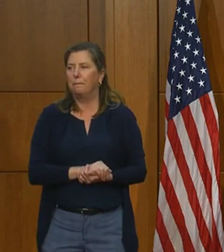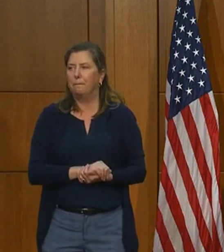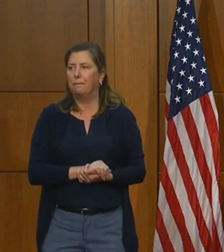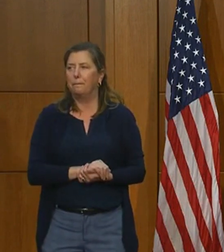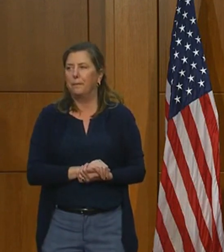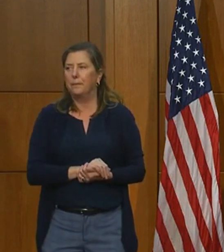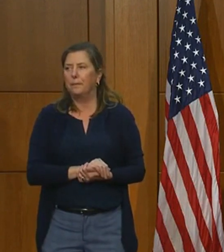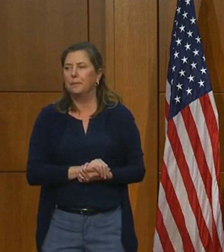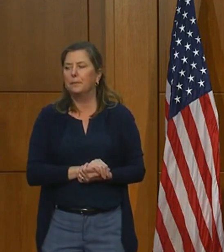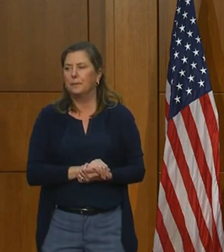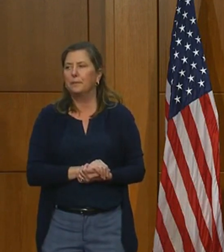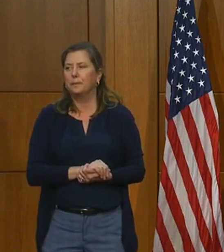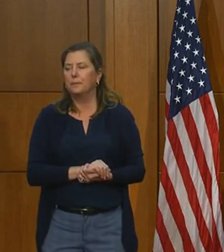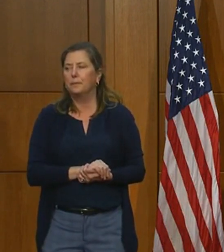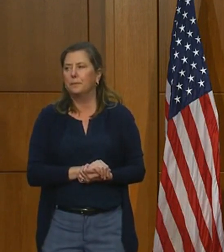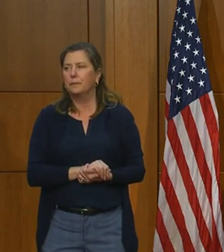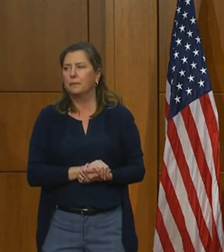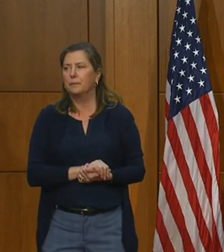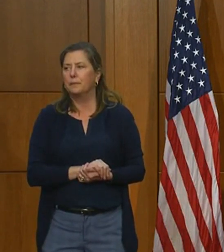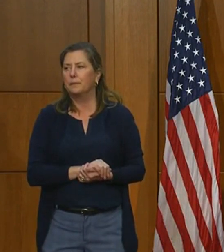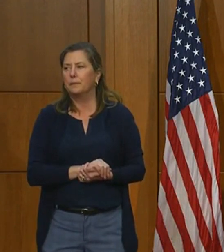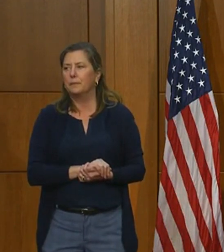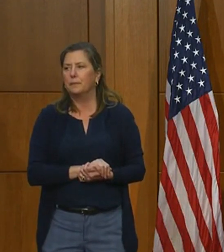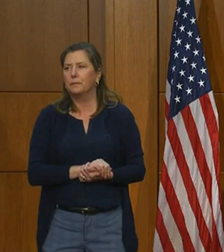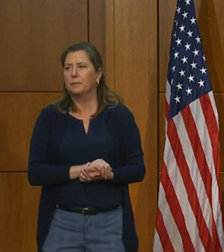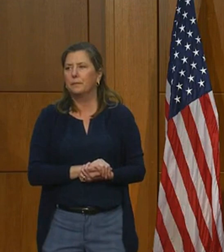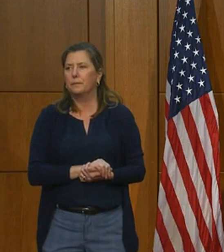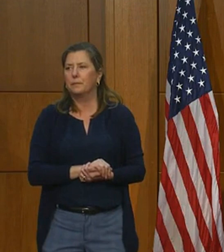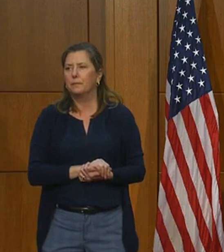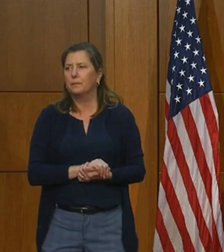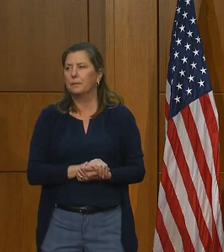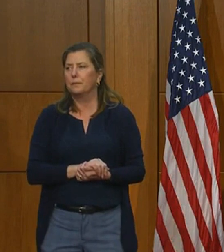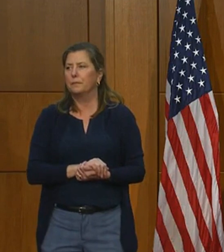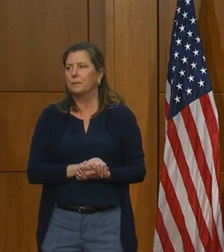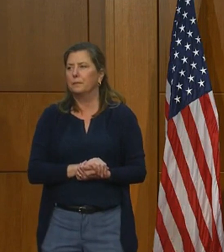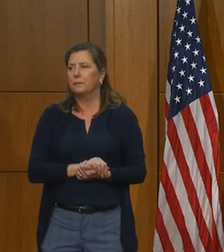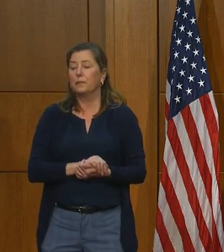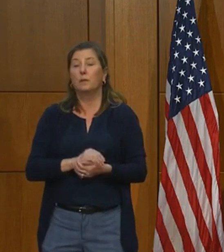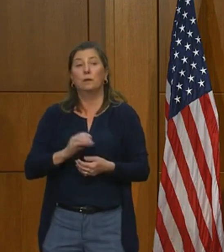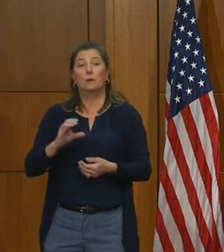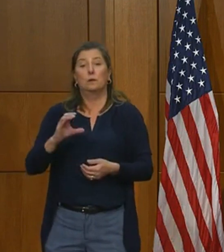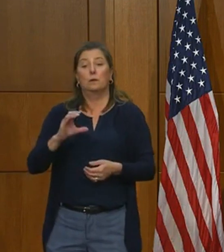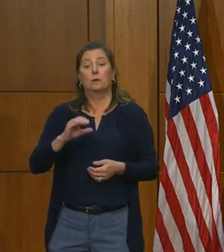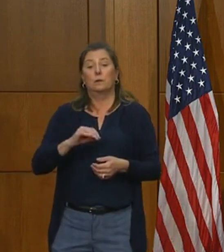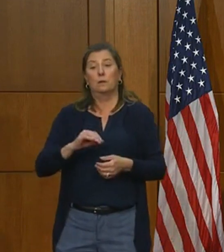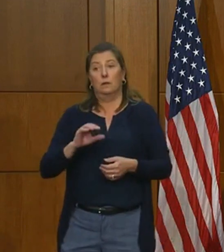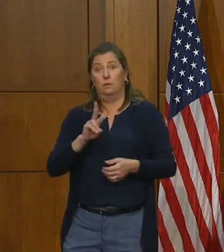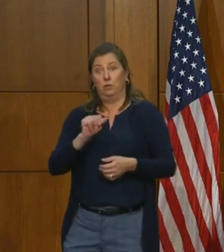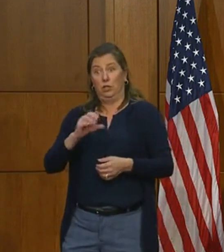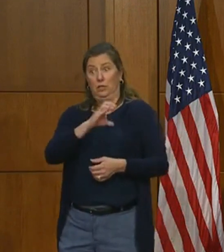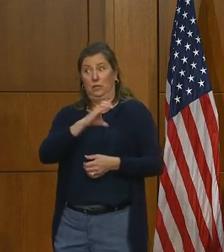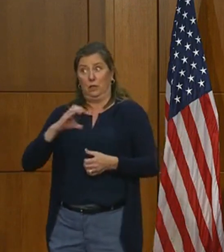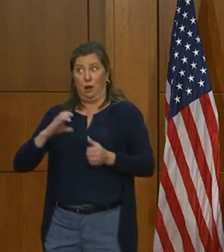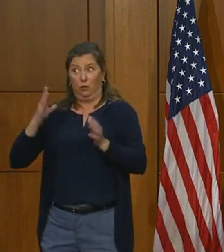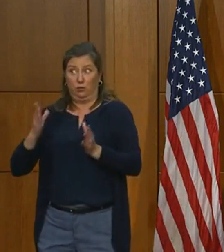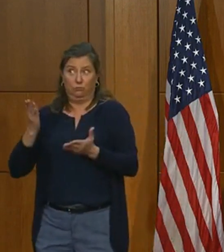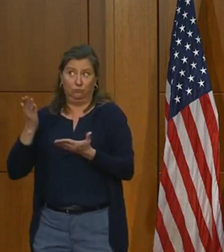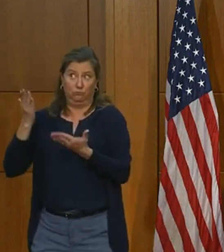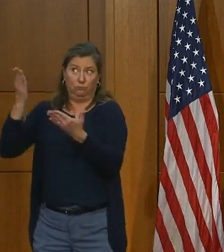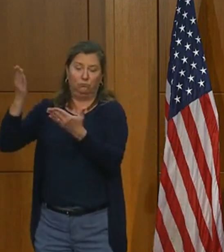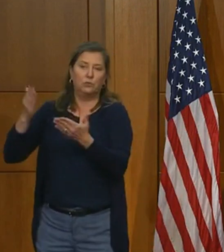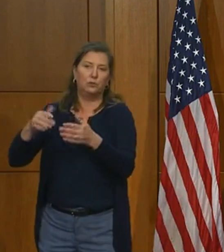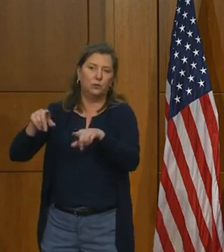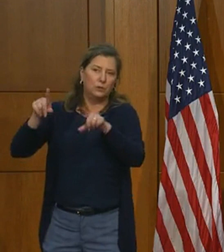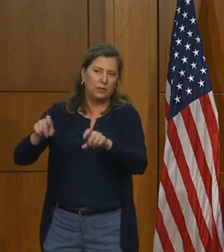Yes, Governor, you sent a letter to Virginia's congressional delegation offering to test all immigrant detainees at Carrollton and